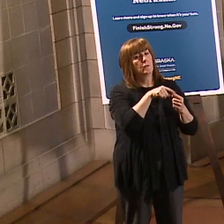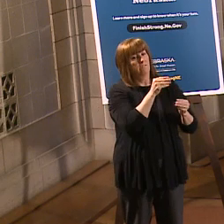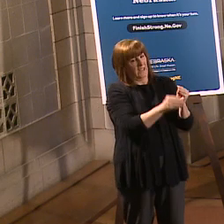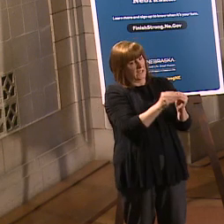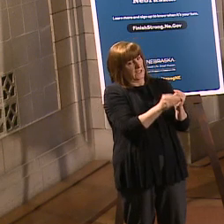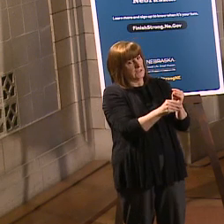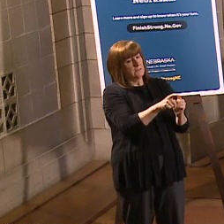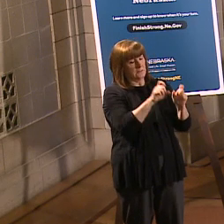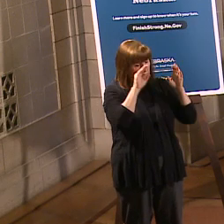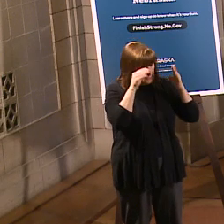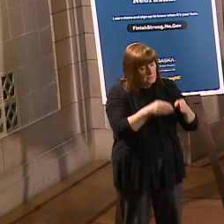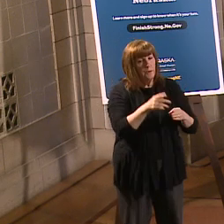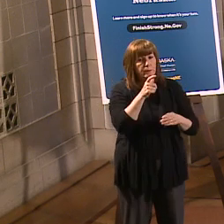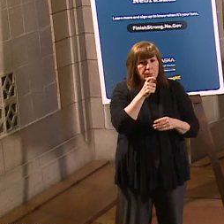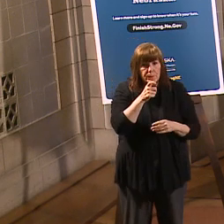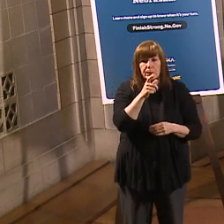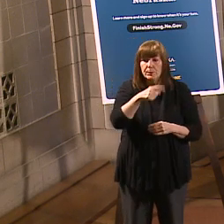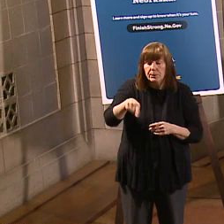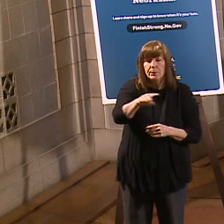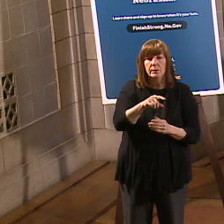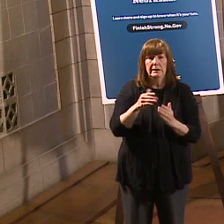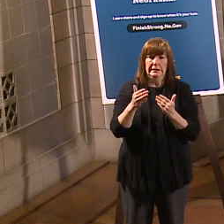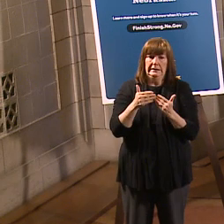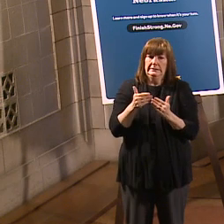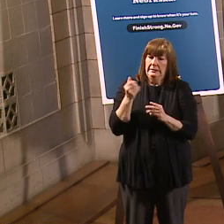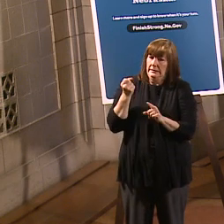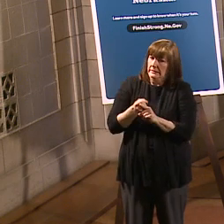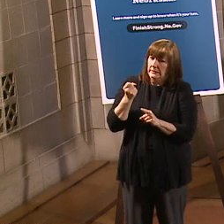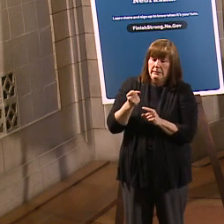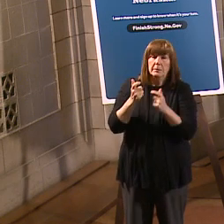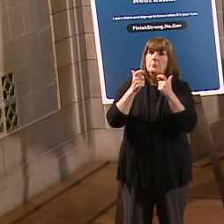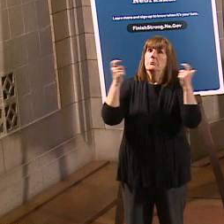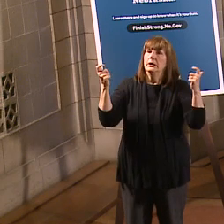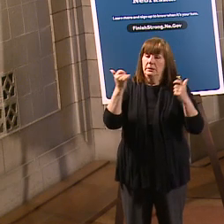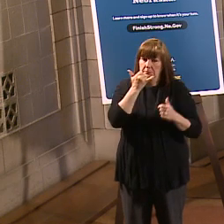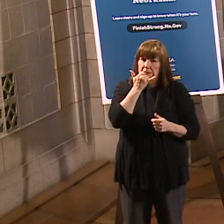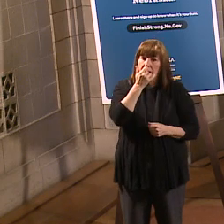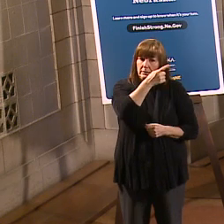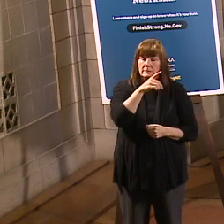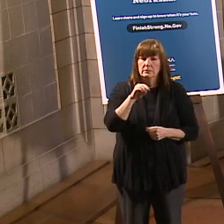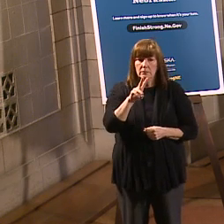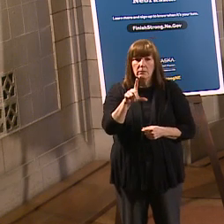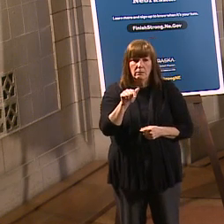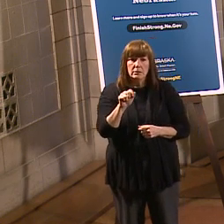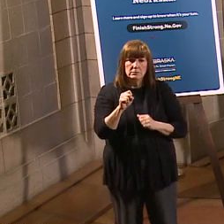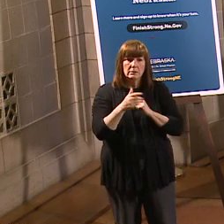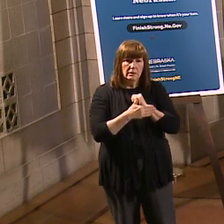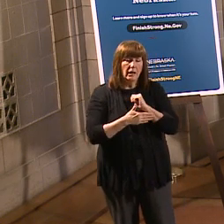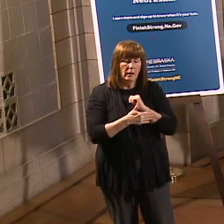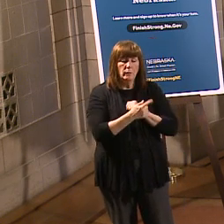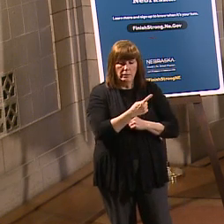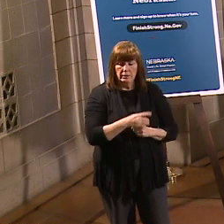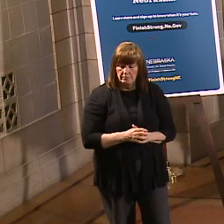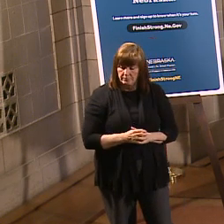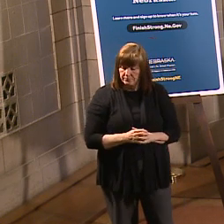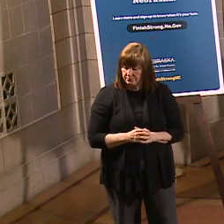really need to be focusing those vaccines on people who are going to be vulnerable. That's a huge mistake on Douglas County's part. All right,